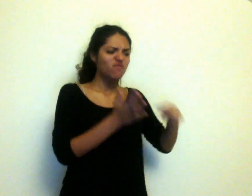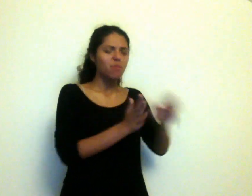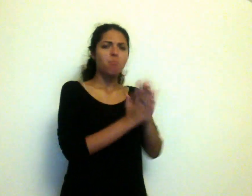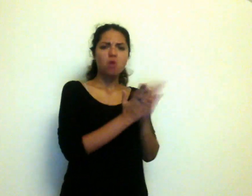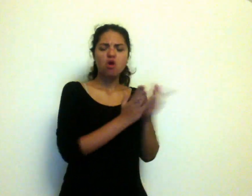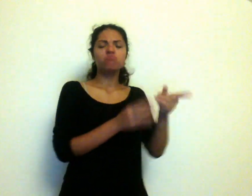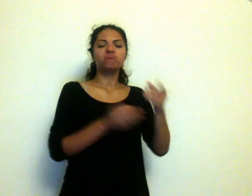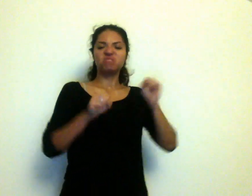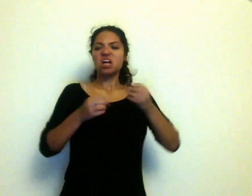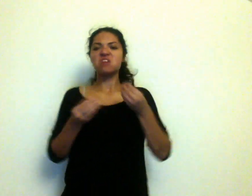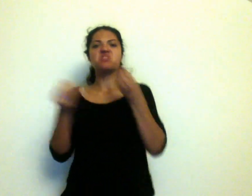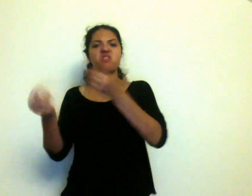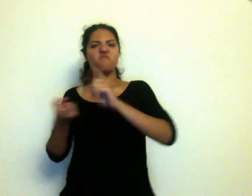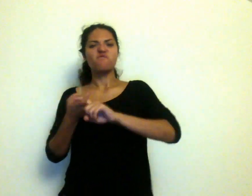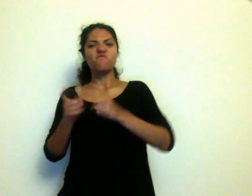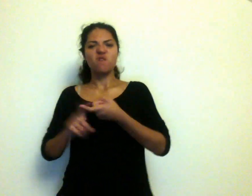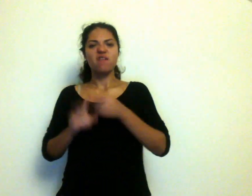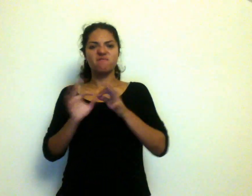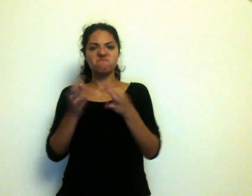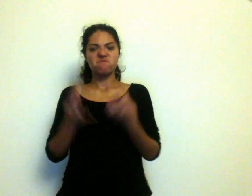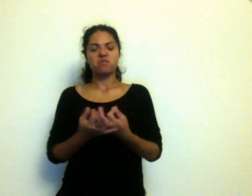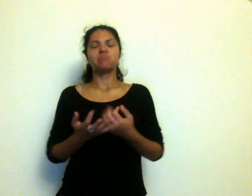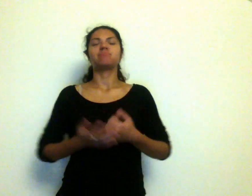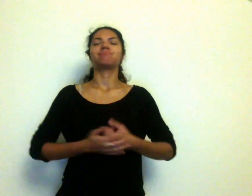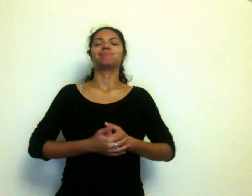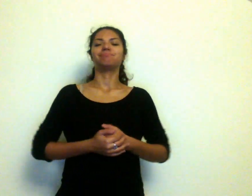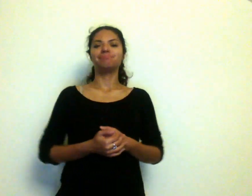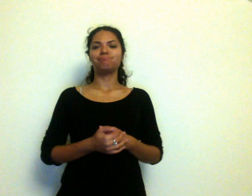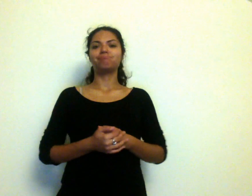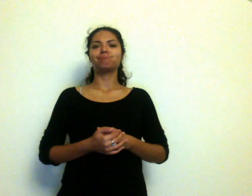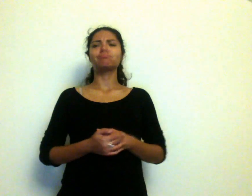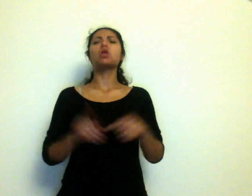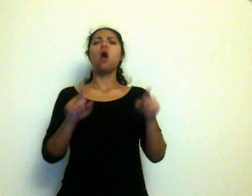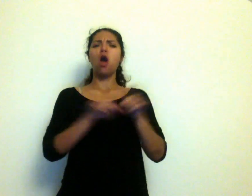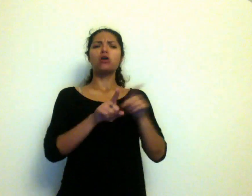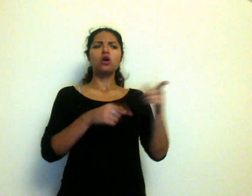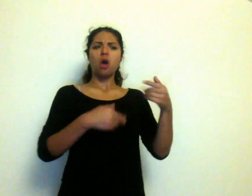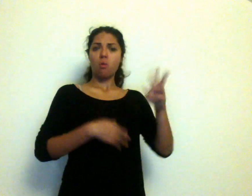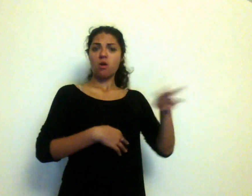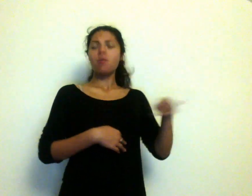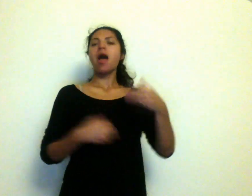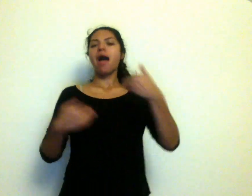rzim.org. Besides the website, you can also contact us by phone at